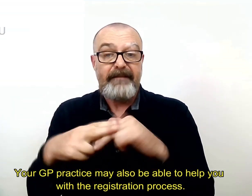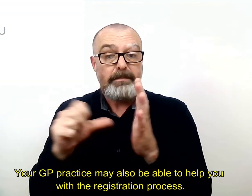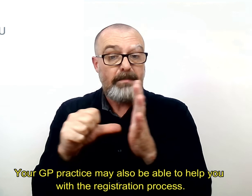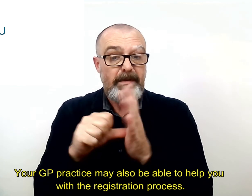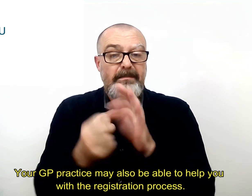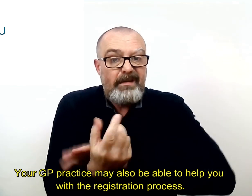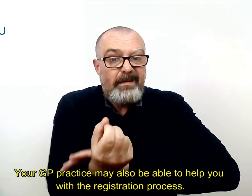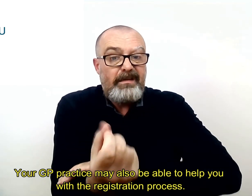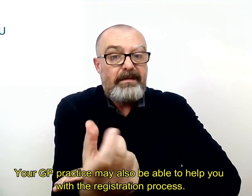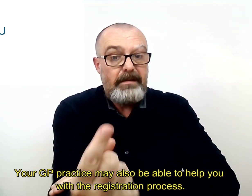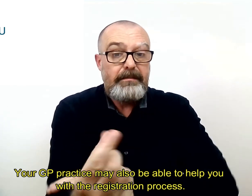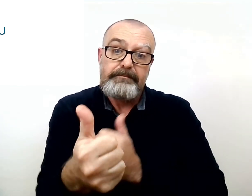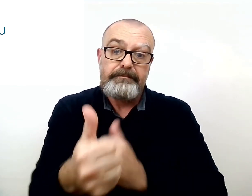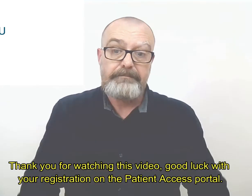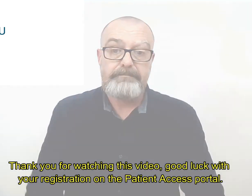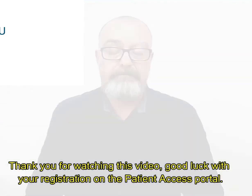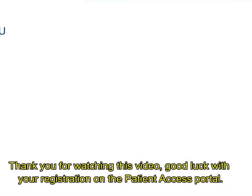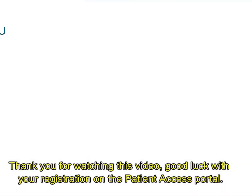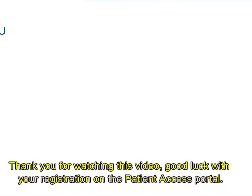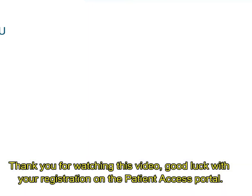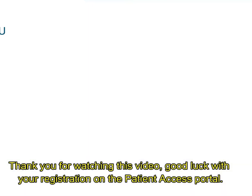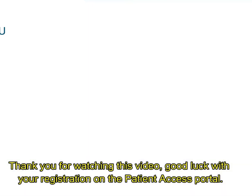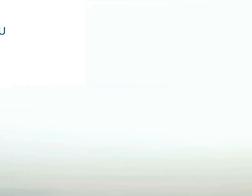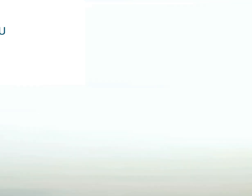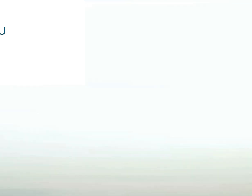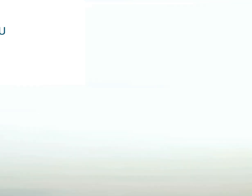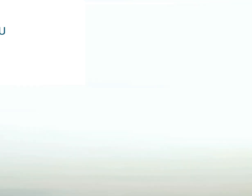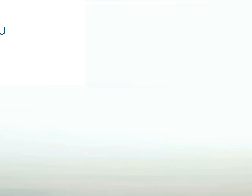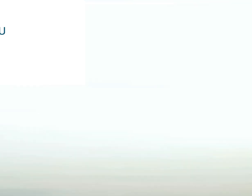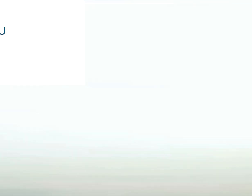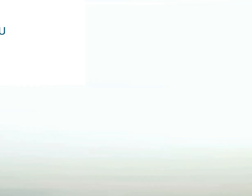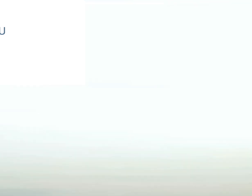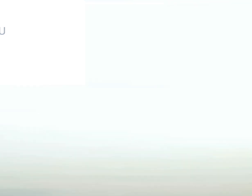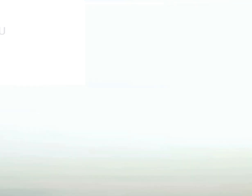Thank you for watching this video and good luck with your registration on the Patient Access portal.